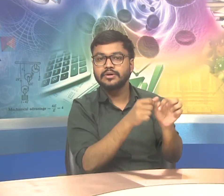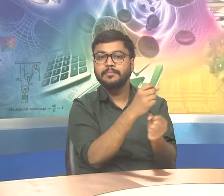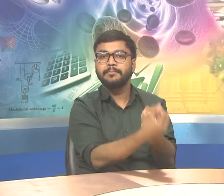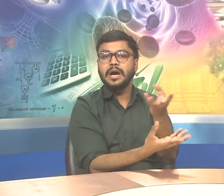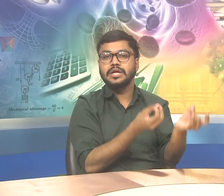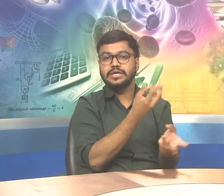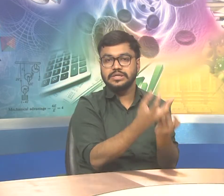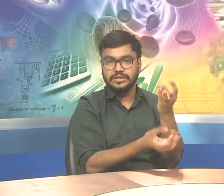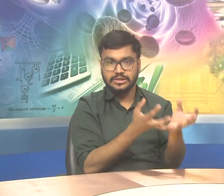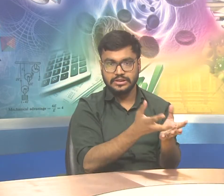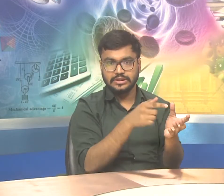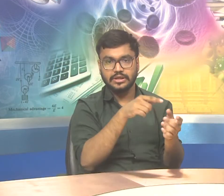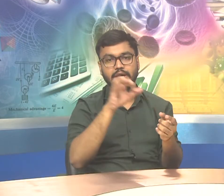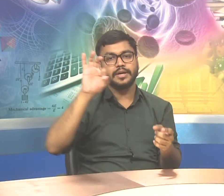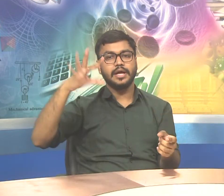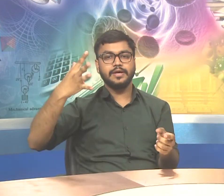like an electric kettle,